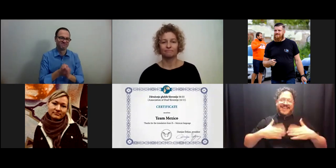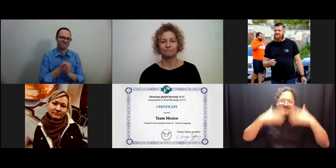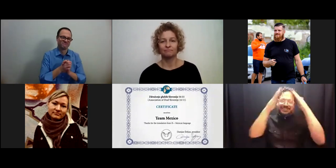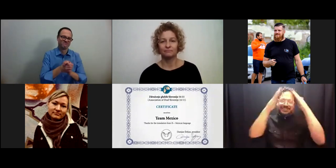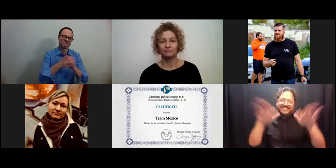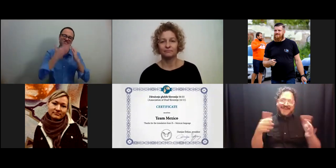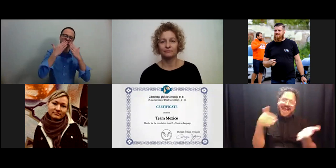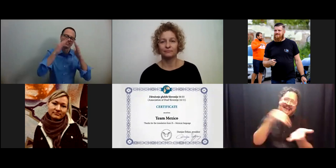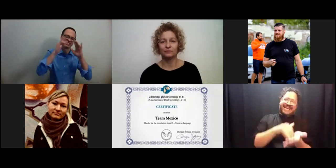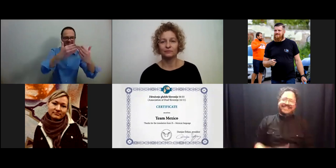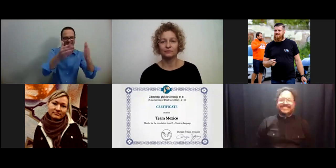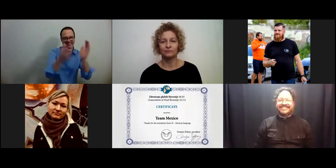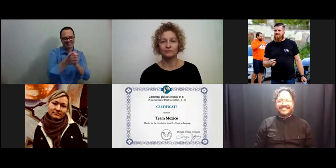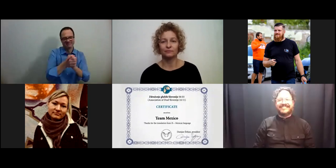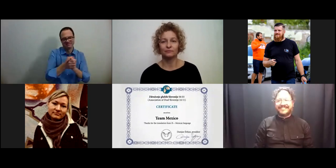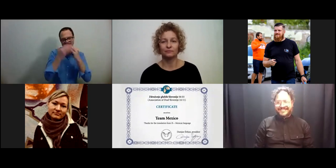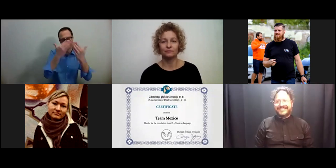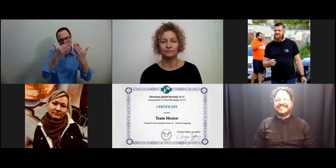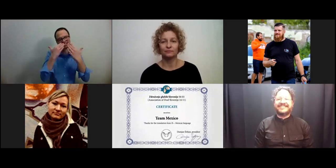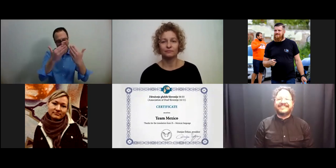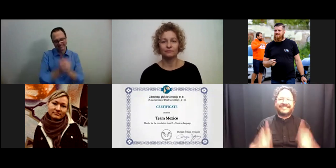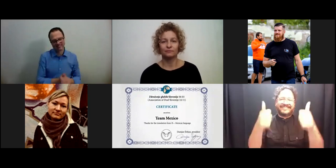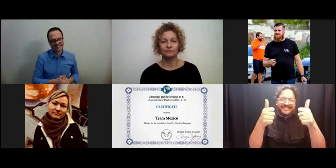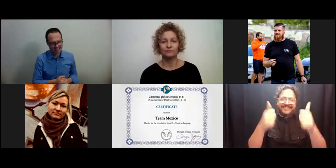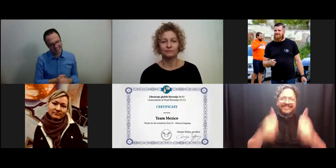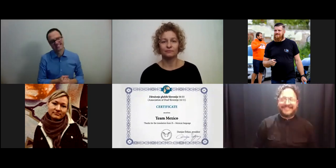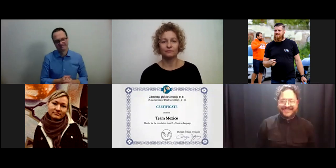Great job. And Merry Christmas.